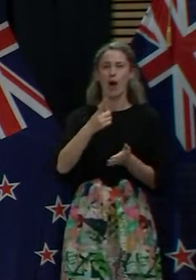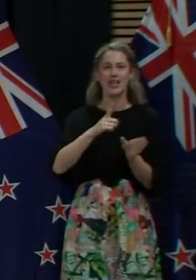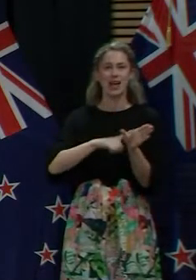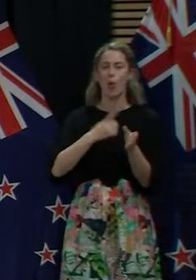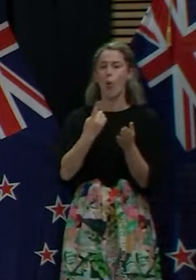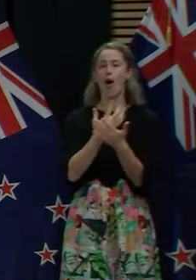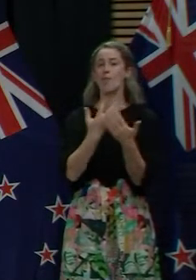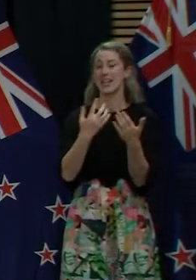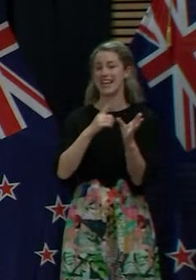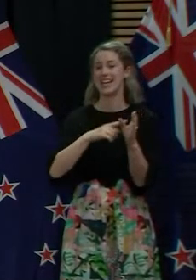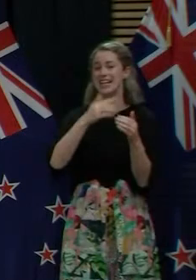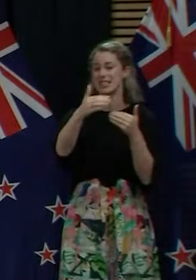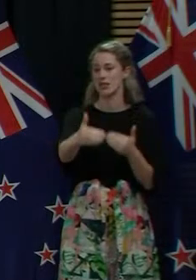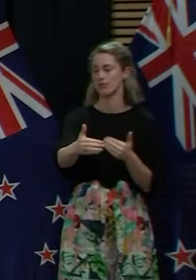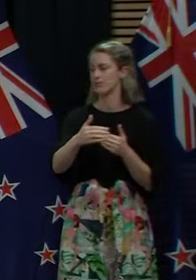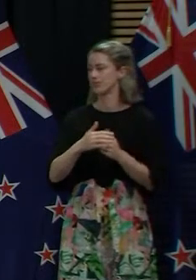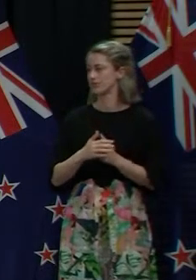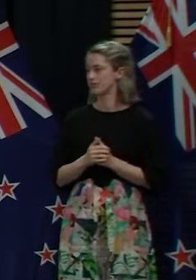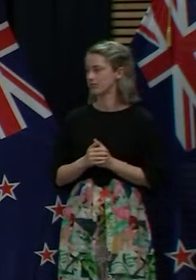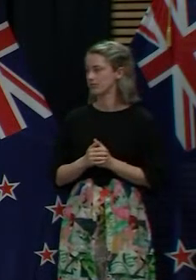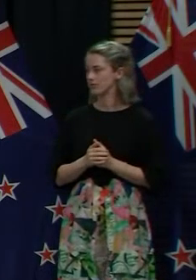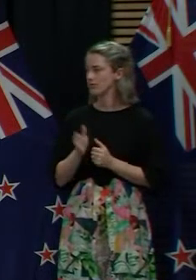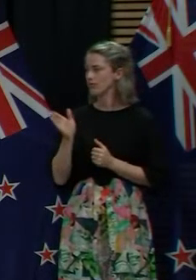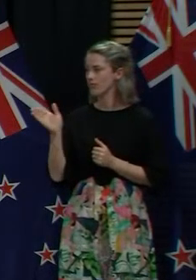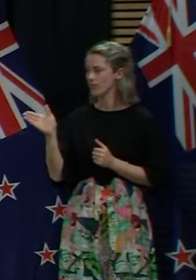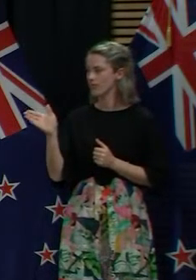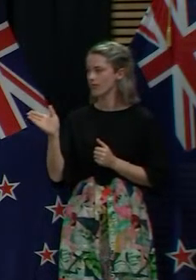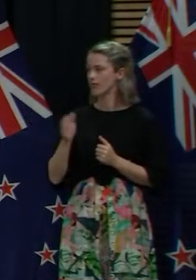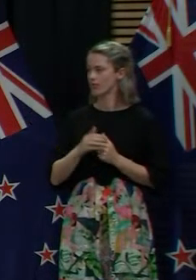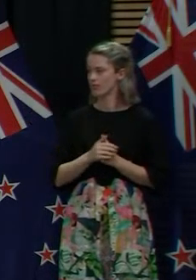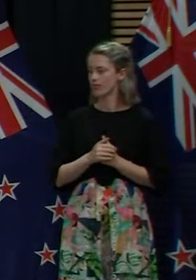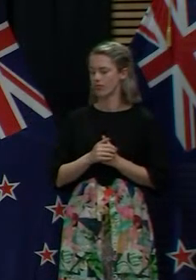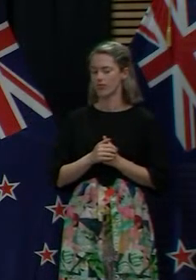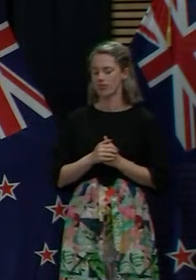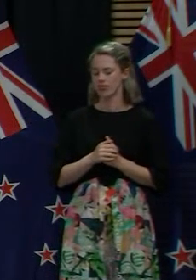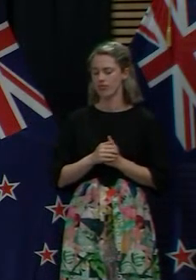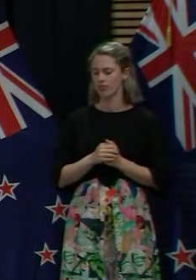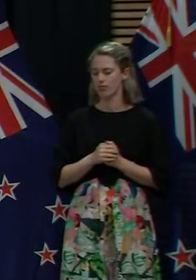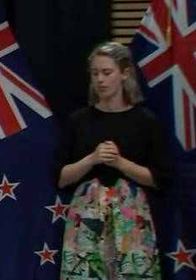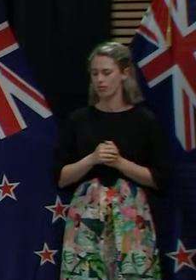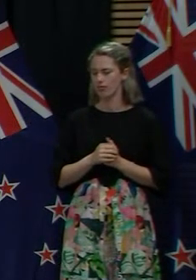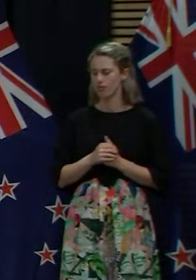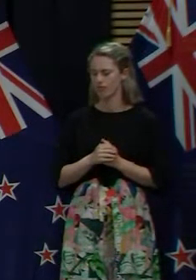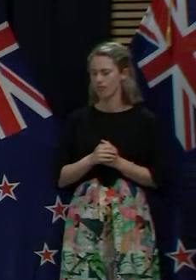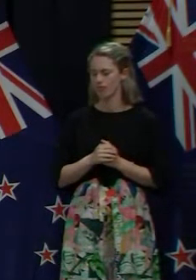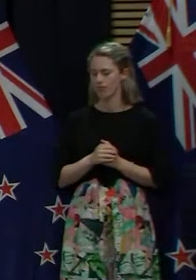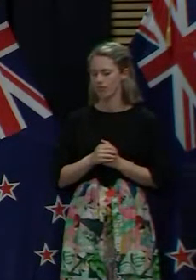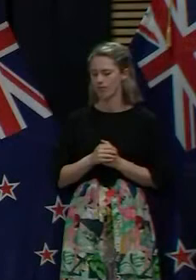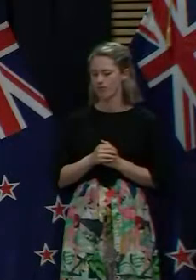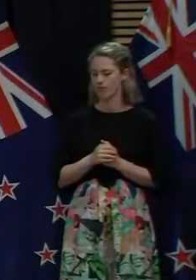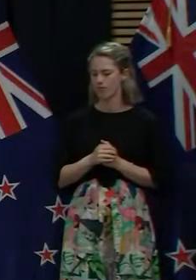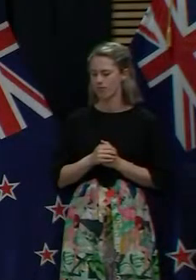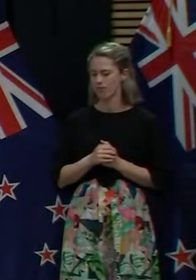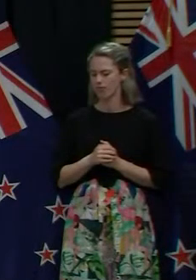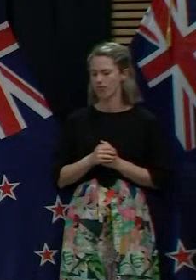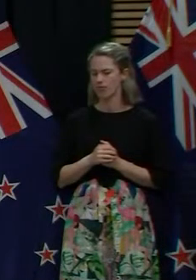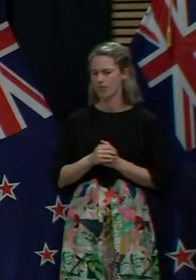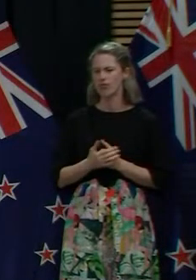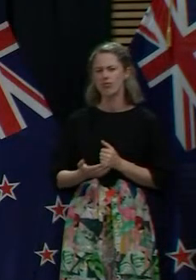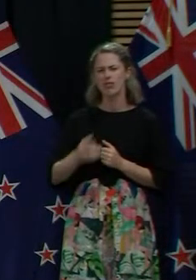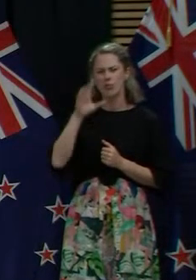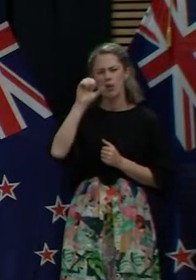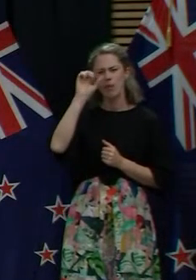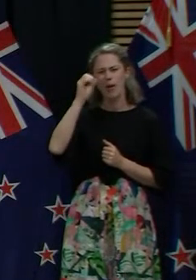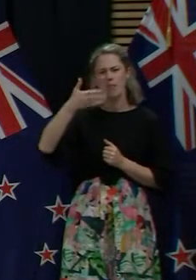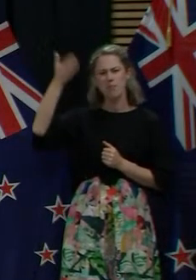several years. Final thing, just before I pan around again, we received modelling before we adopted our approach at the